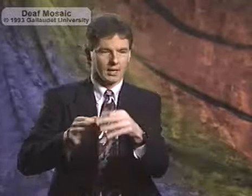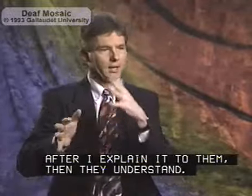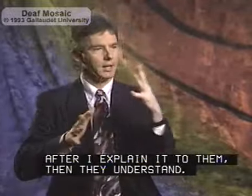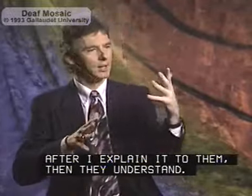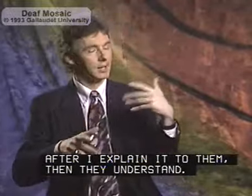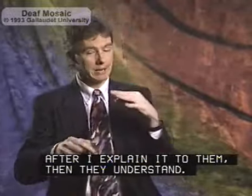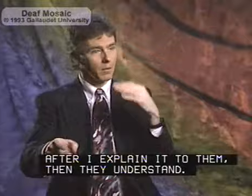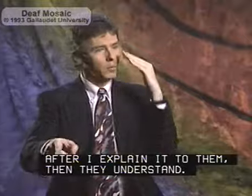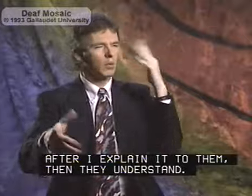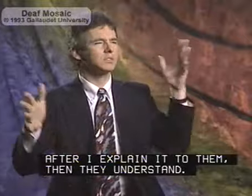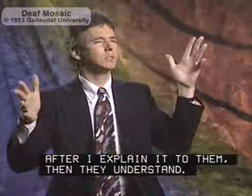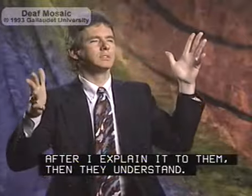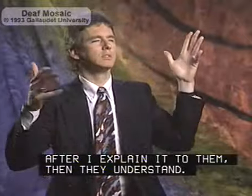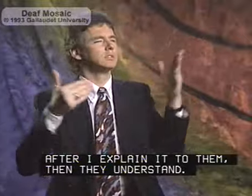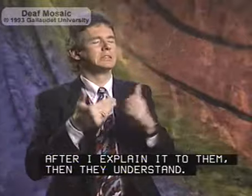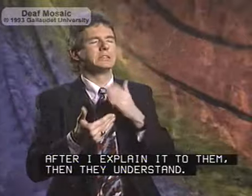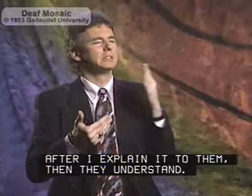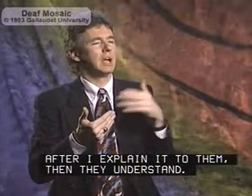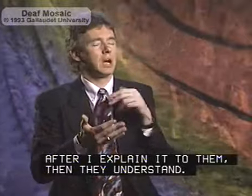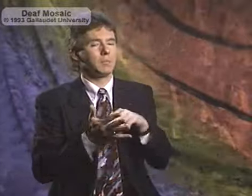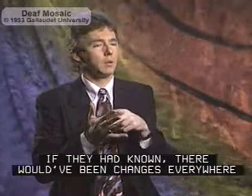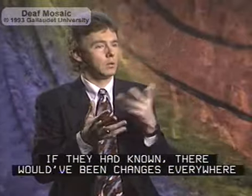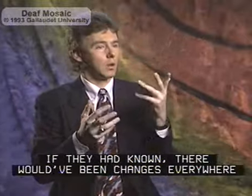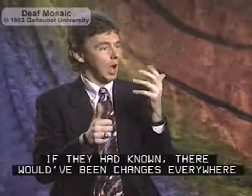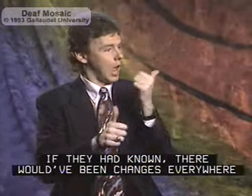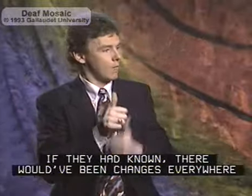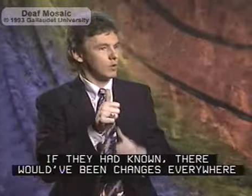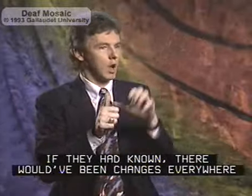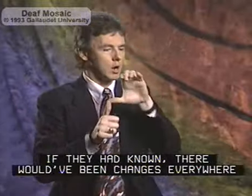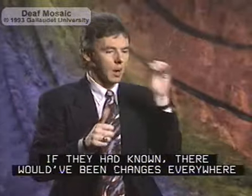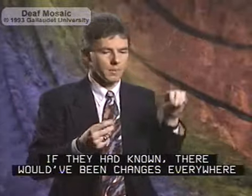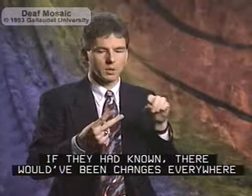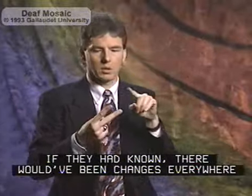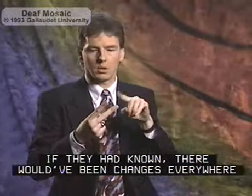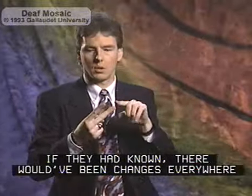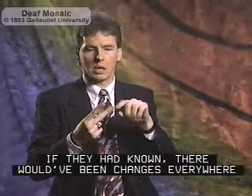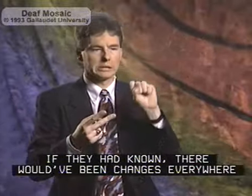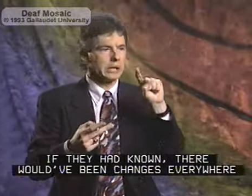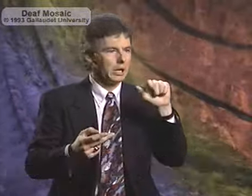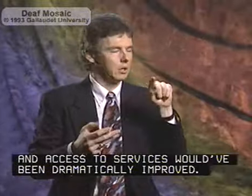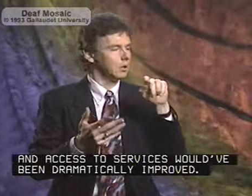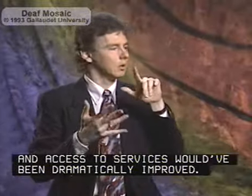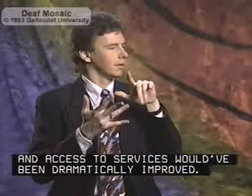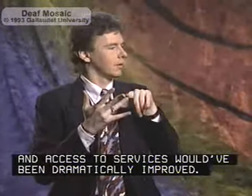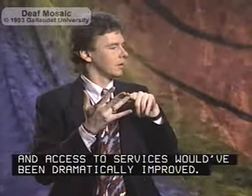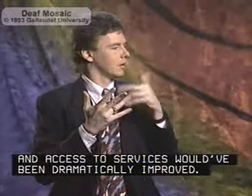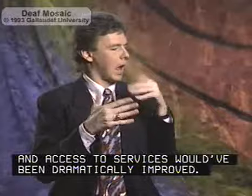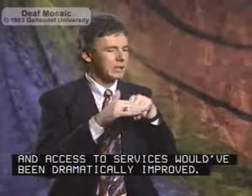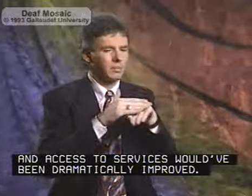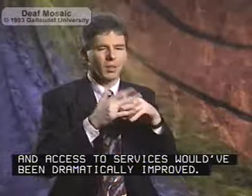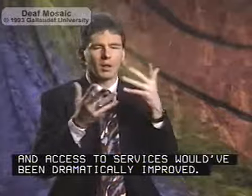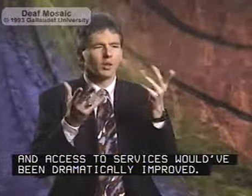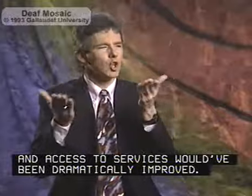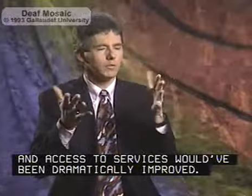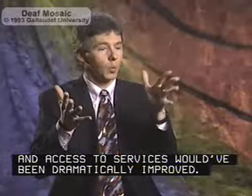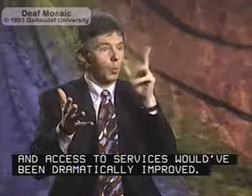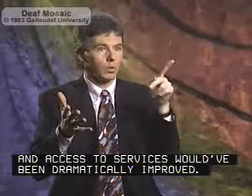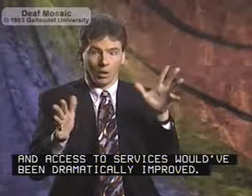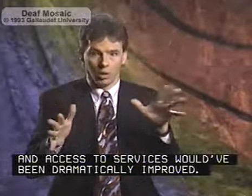After I explain it to them, then they understand. If they had known, there would have been changes everywhere, and access to services would have been dramatically improved.